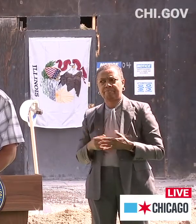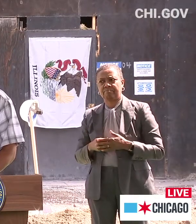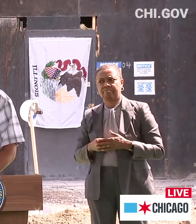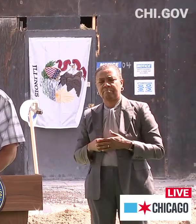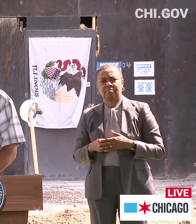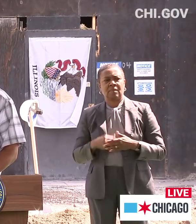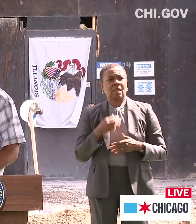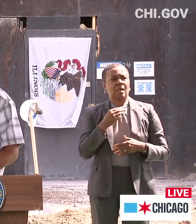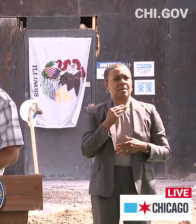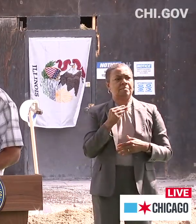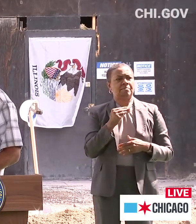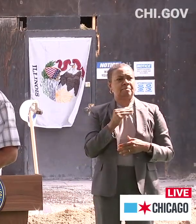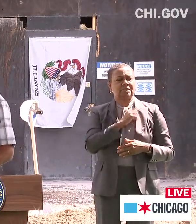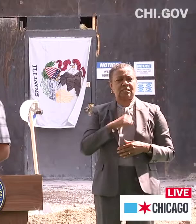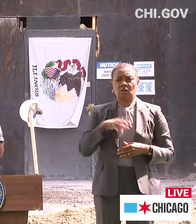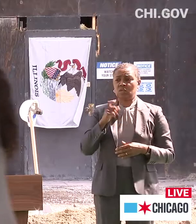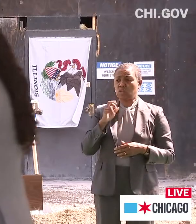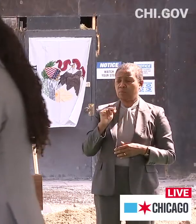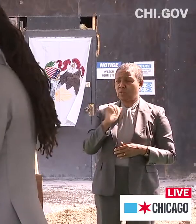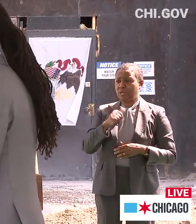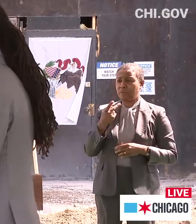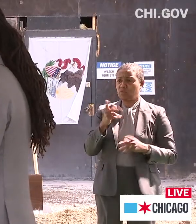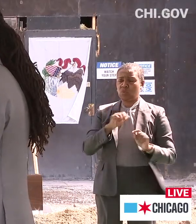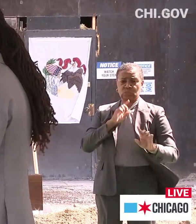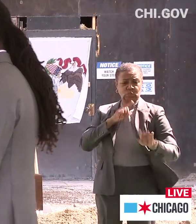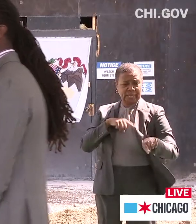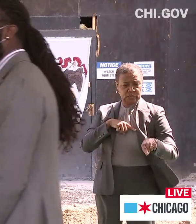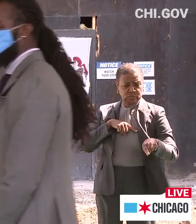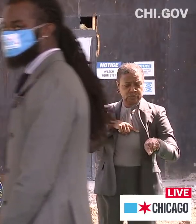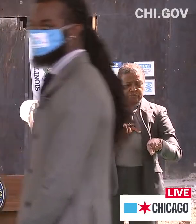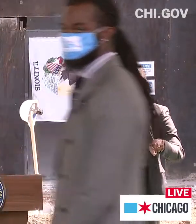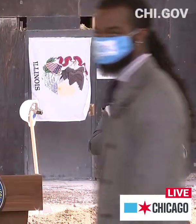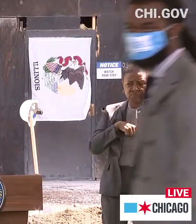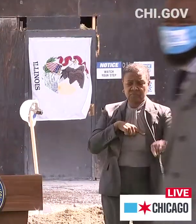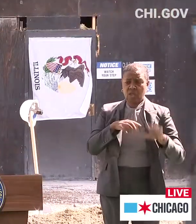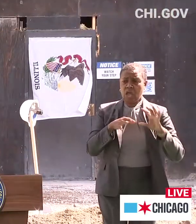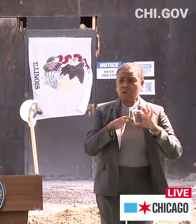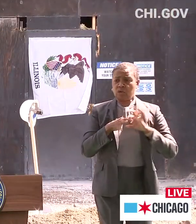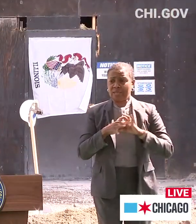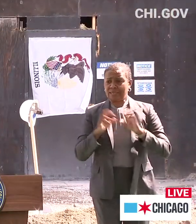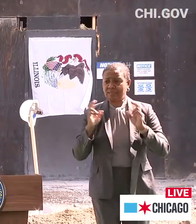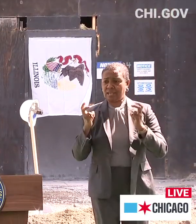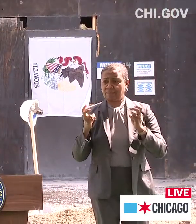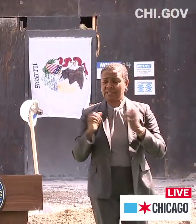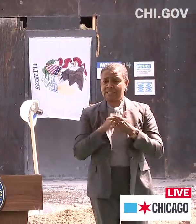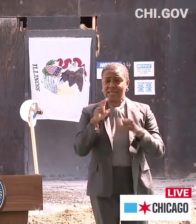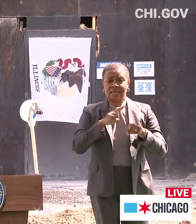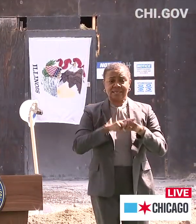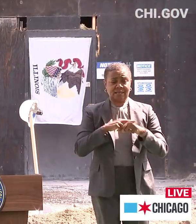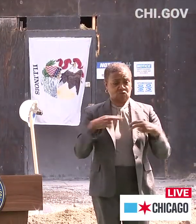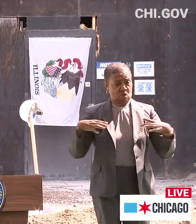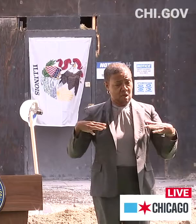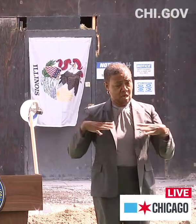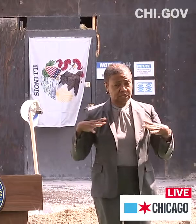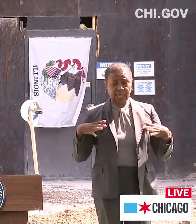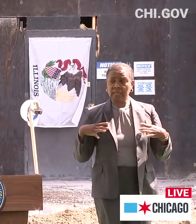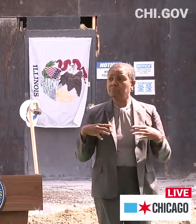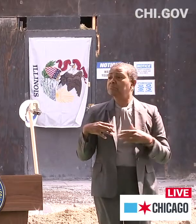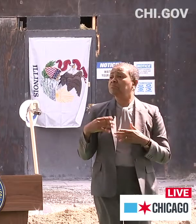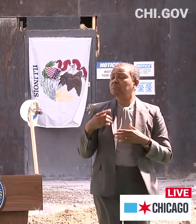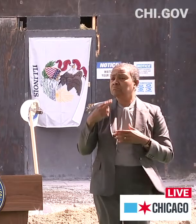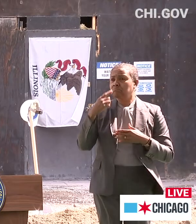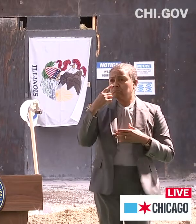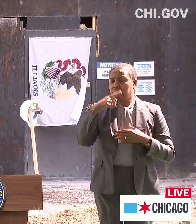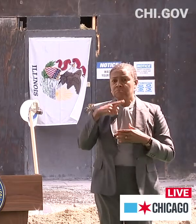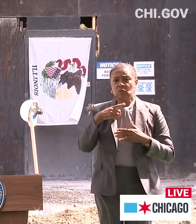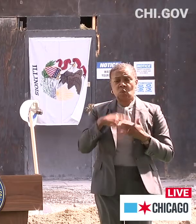Mr. Durbin or any other person who'd like to address it on a related topic. This is a national holiday. Would you care to address